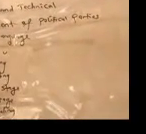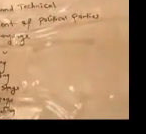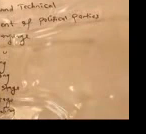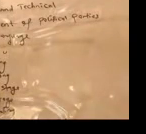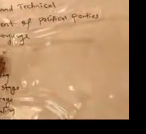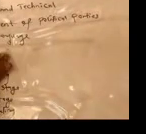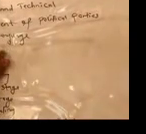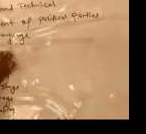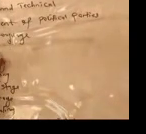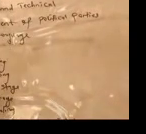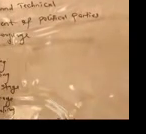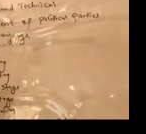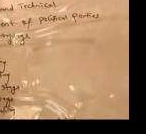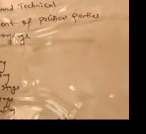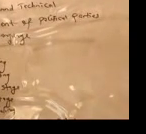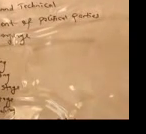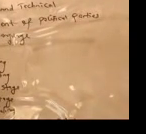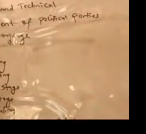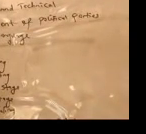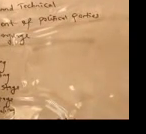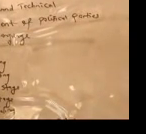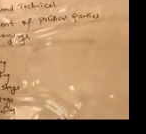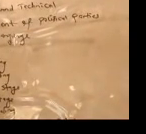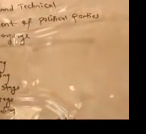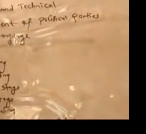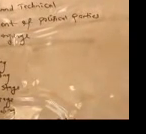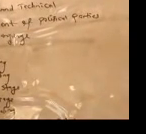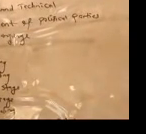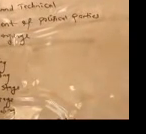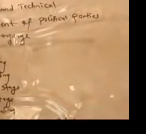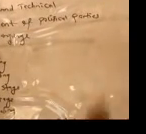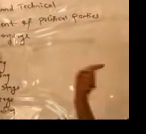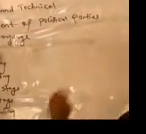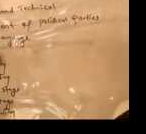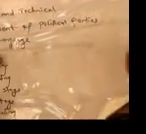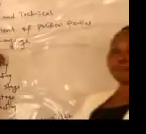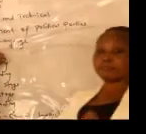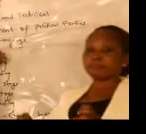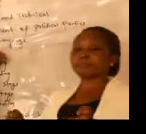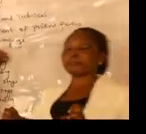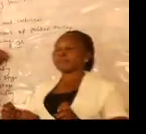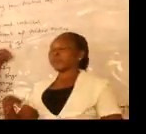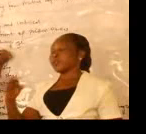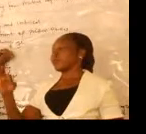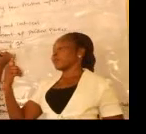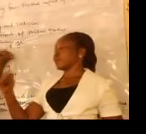And 4, the emergence of the press.